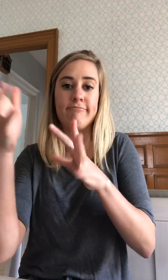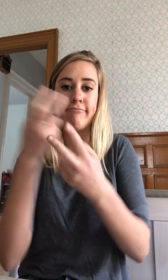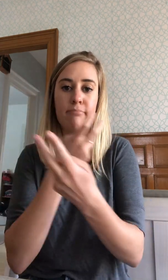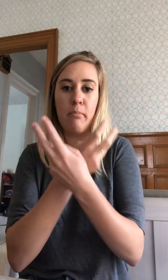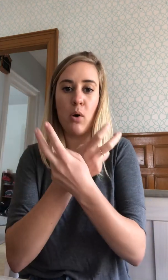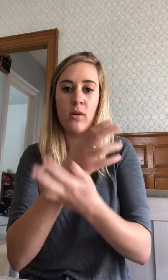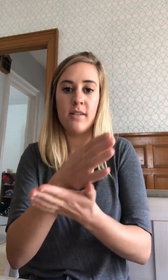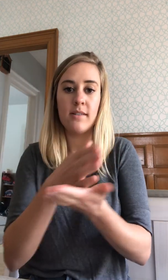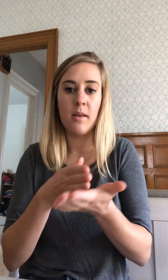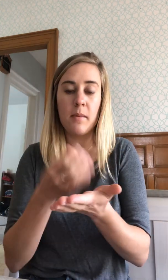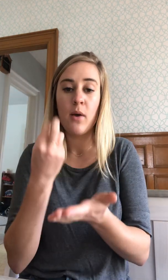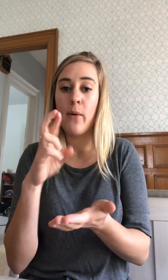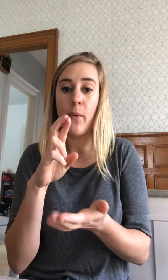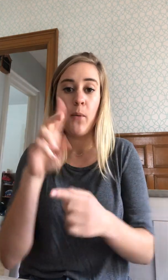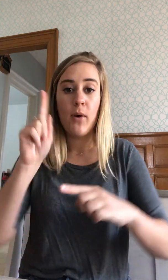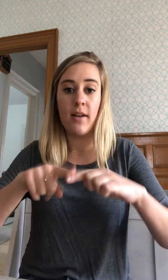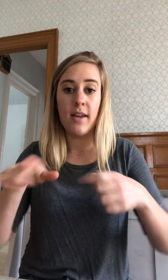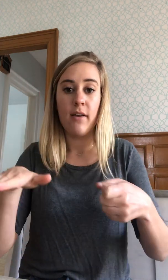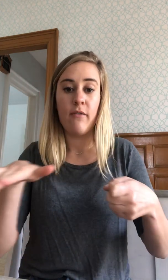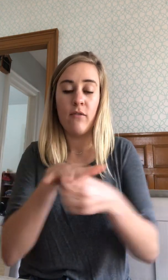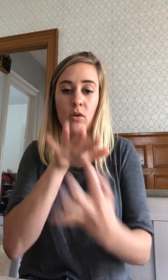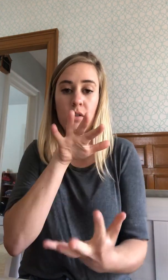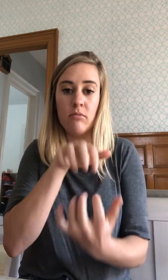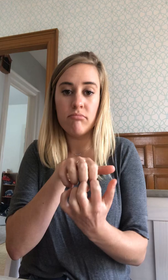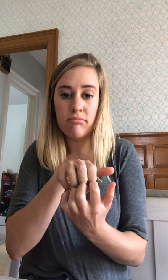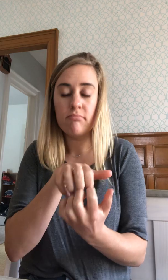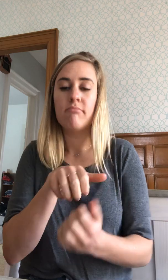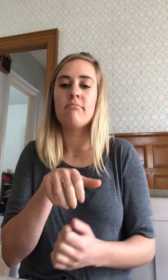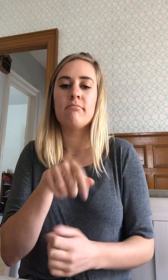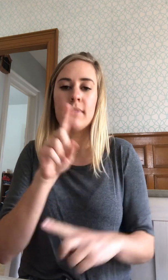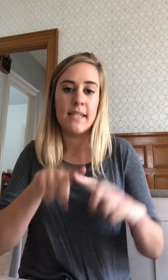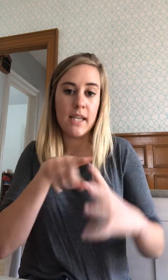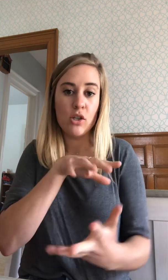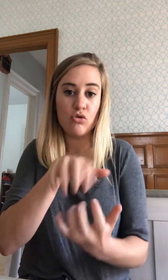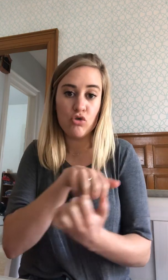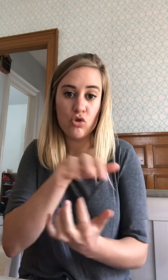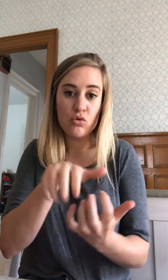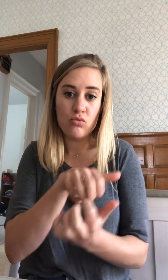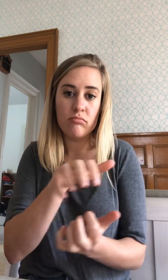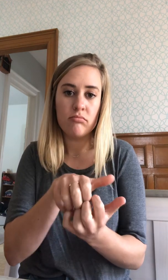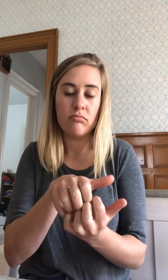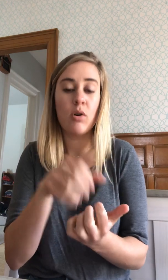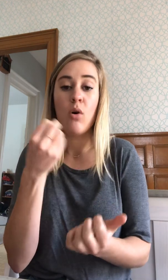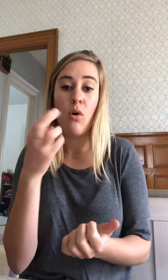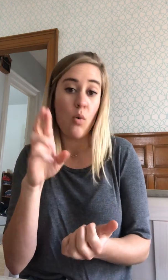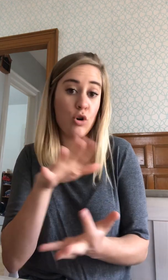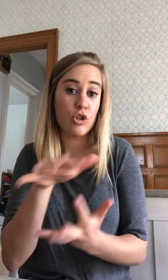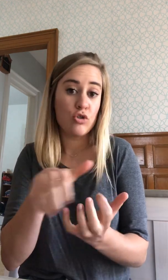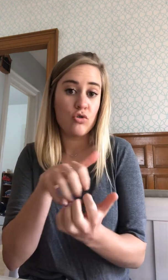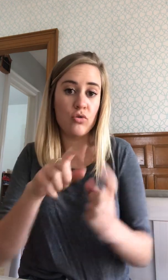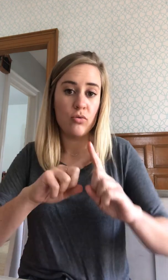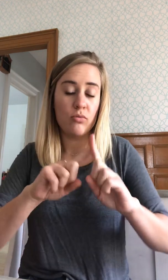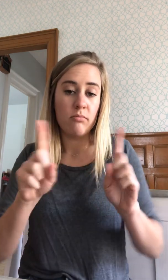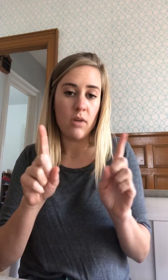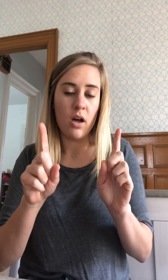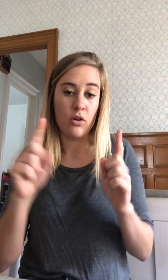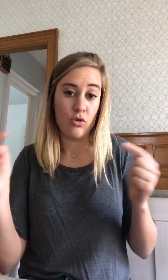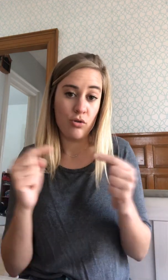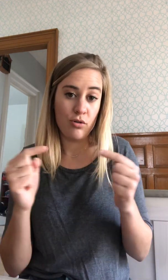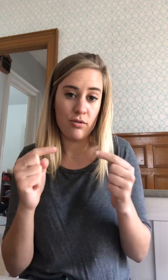completely because of displaced bony segments. They won't be able to chew, or it will hurt when they chew, so they will have difficulty